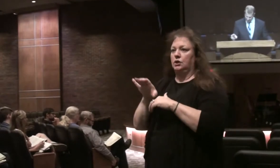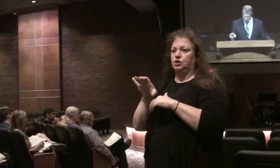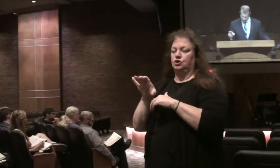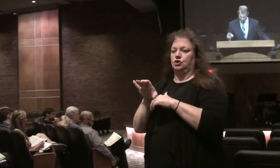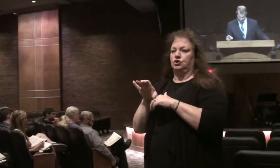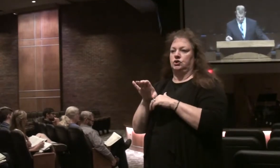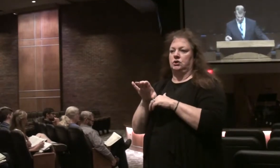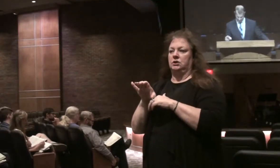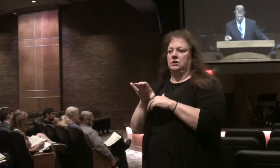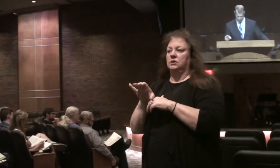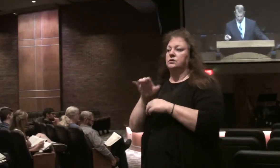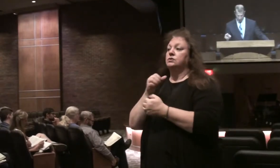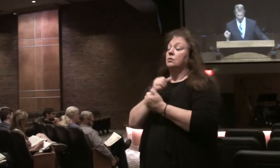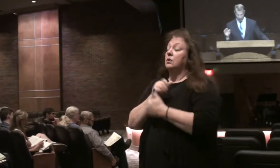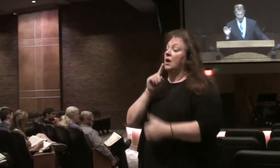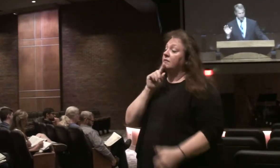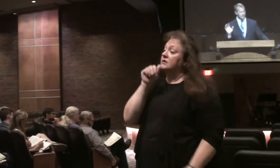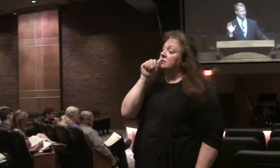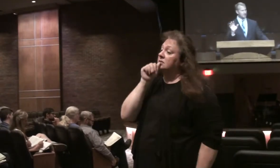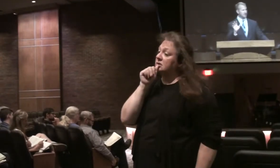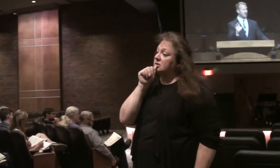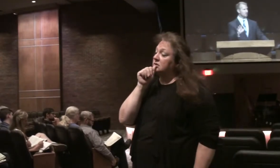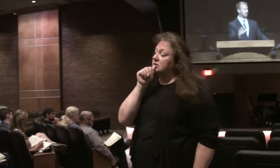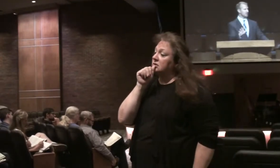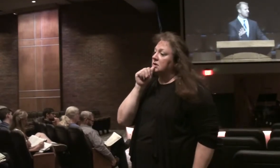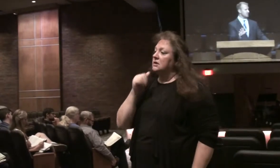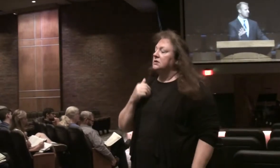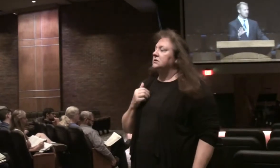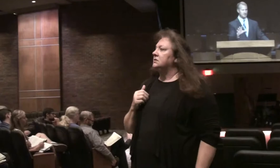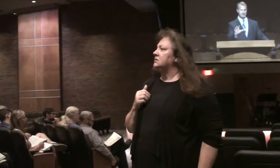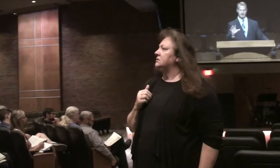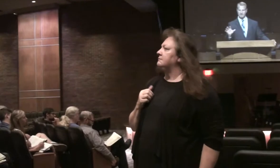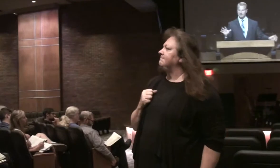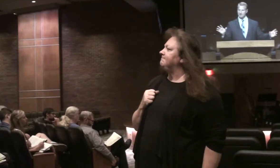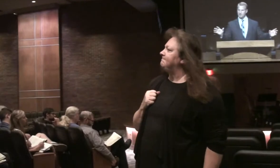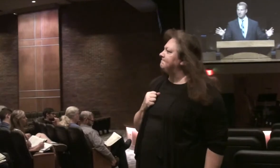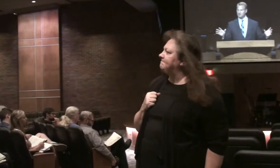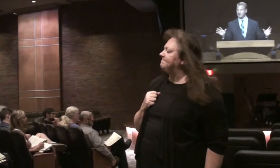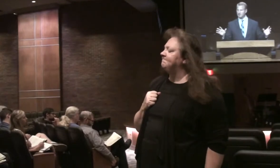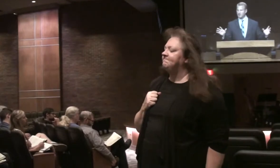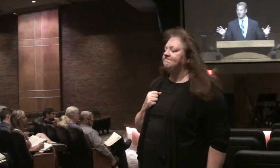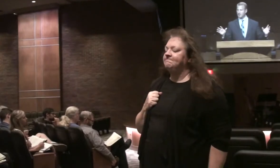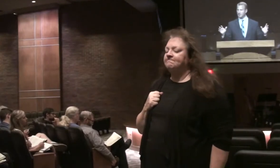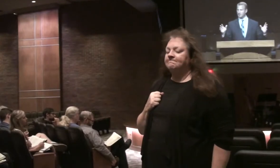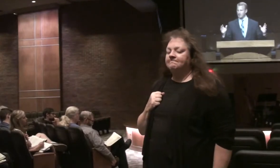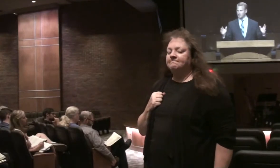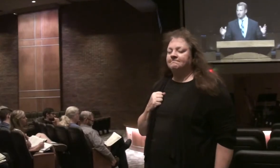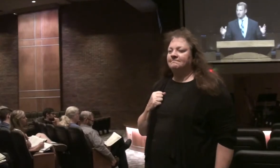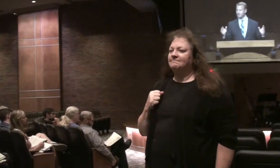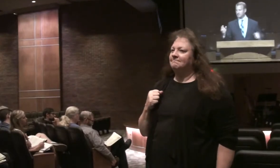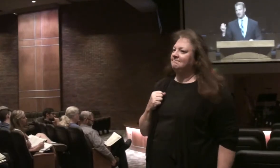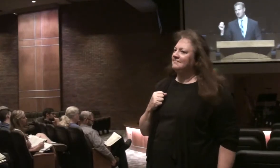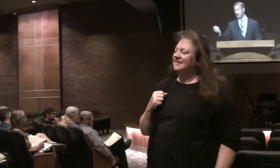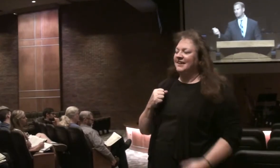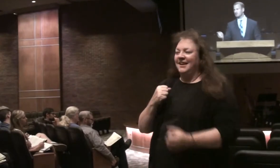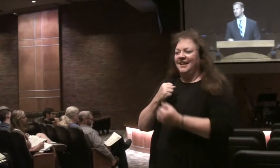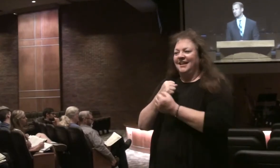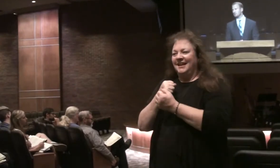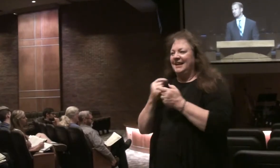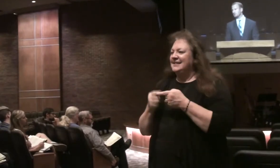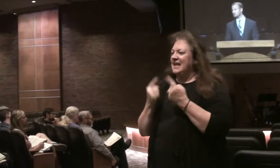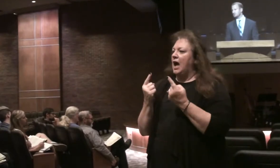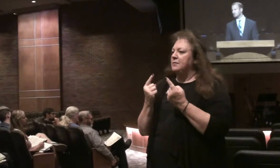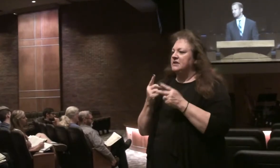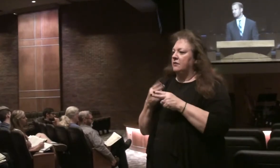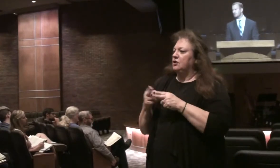Love is patient. When other people make your life more difficult, give you some sort of suffering, love is the opposite of the